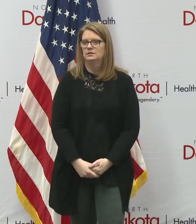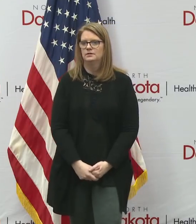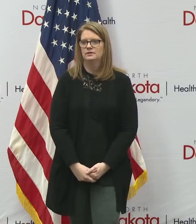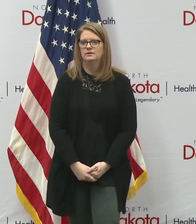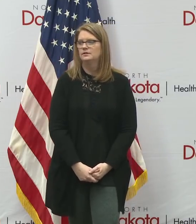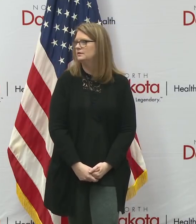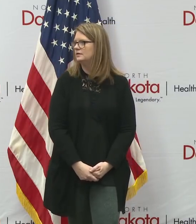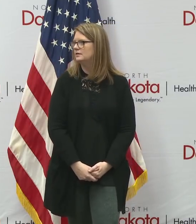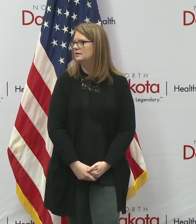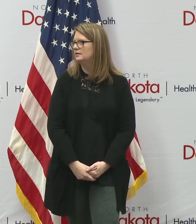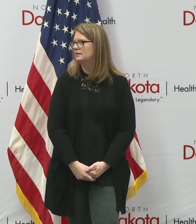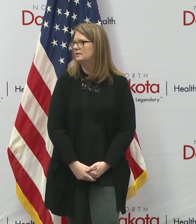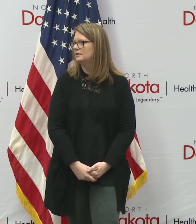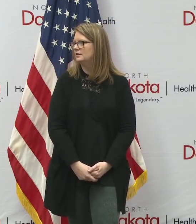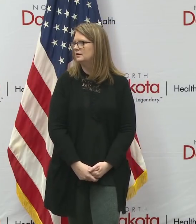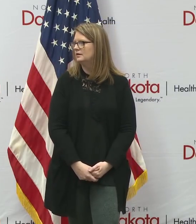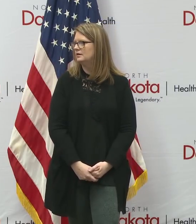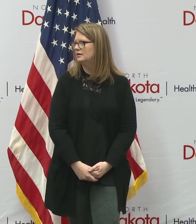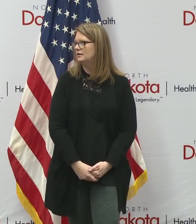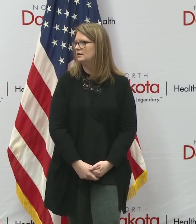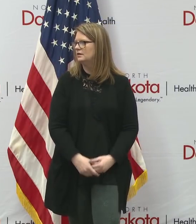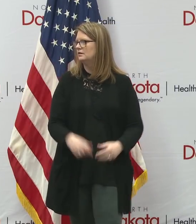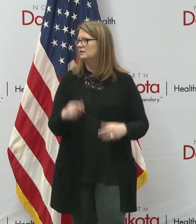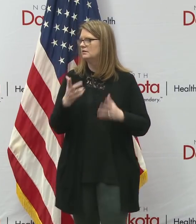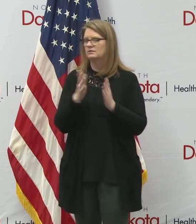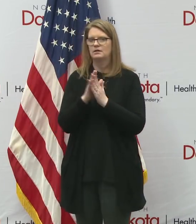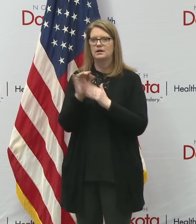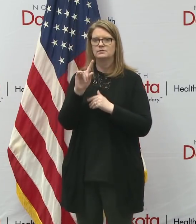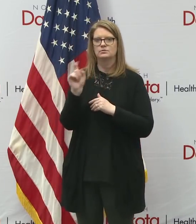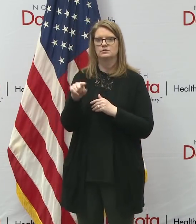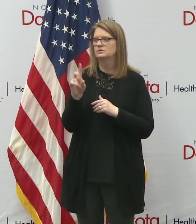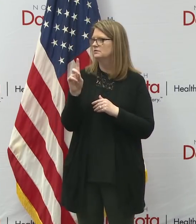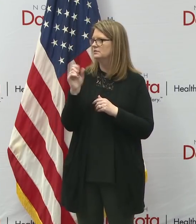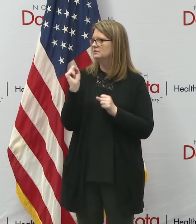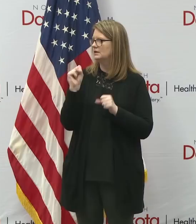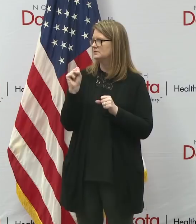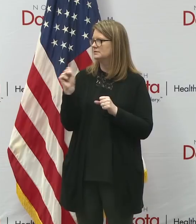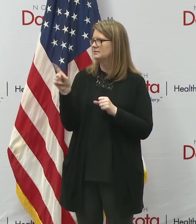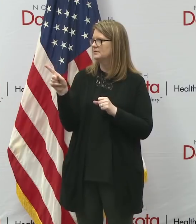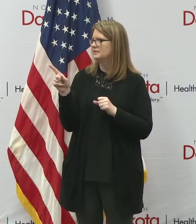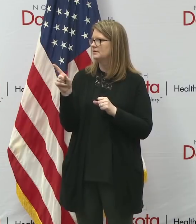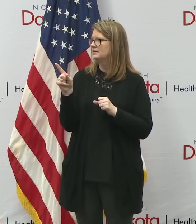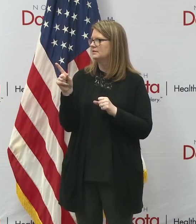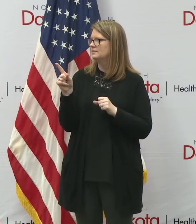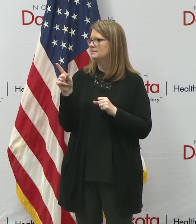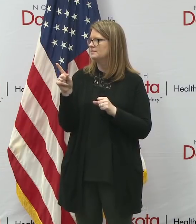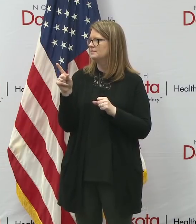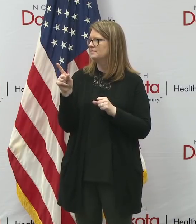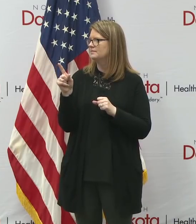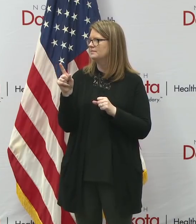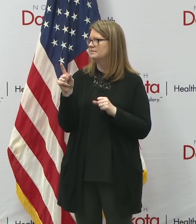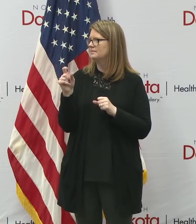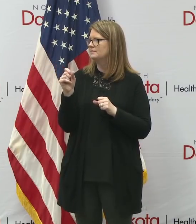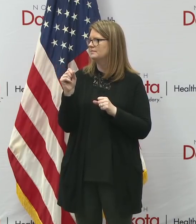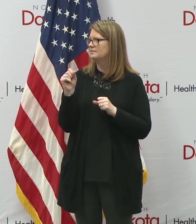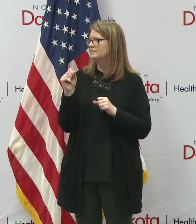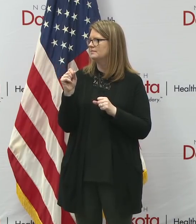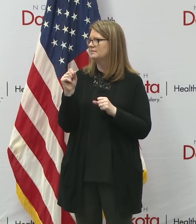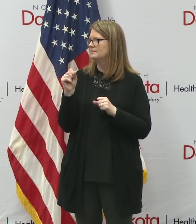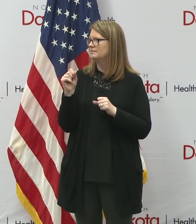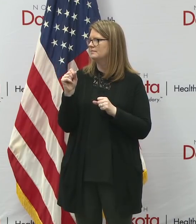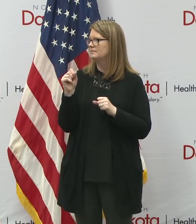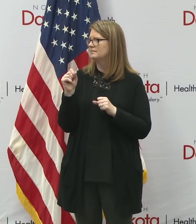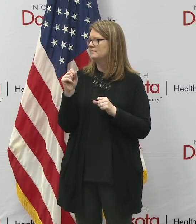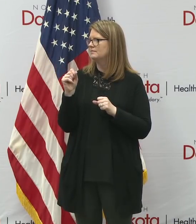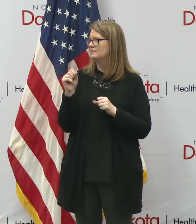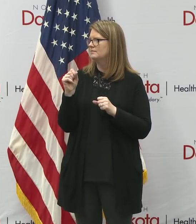Okay, we're near the hour. You may. I'm getting a number of questions myself, people